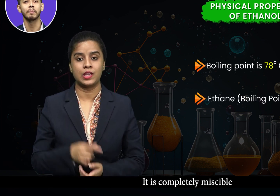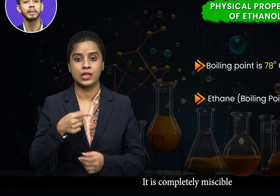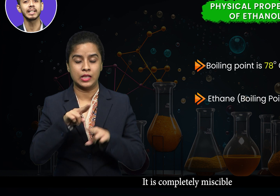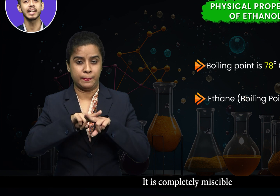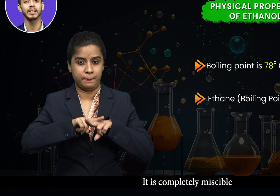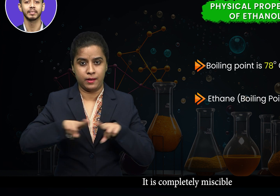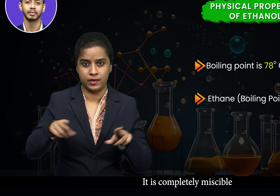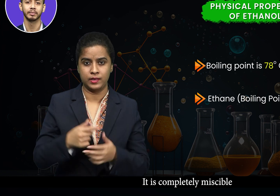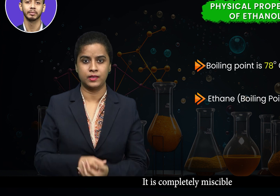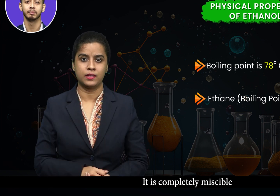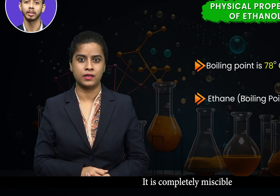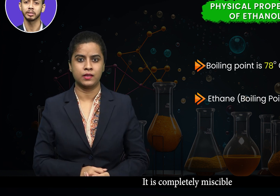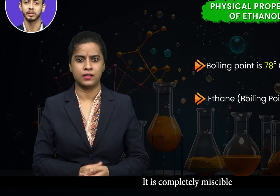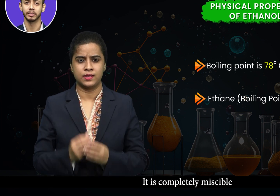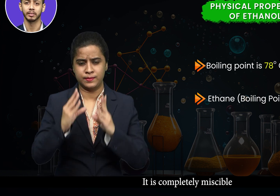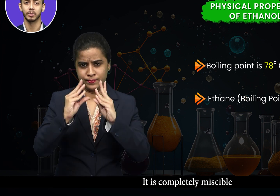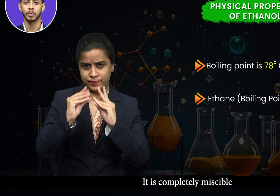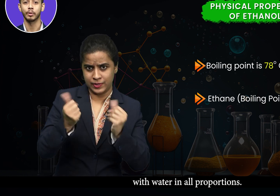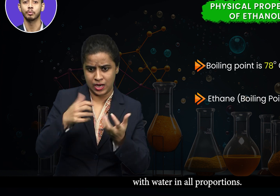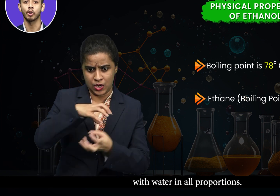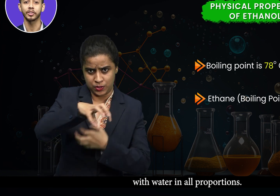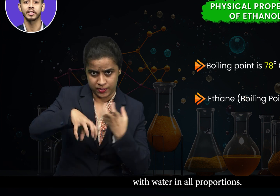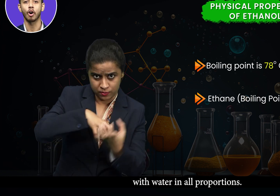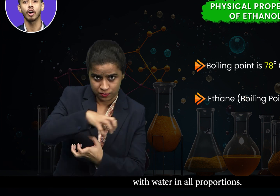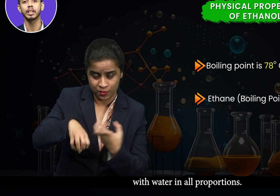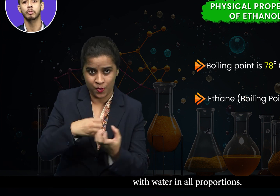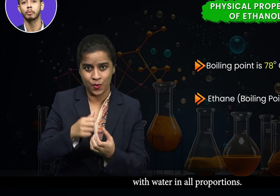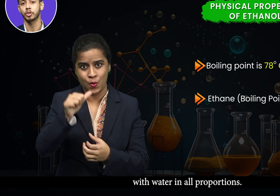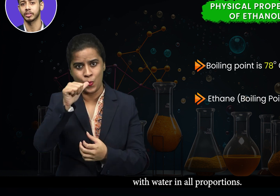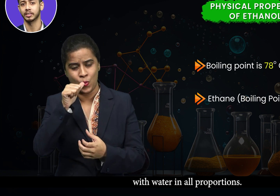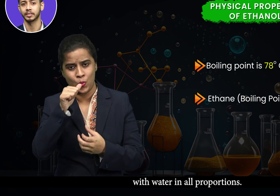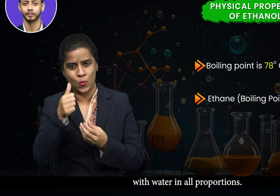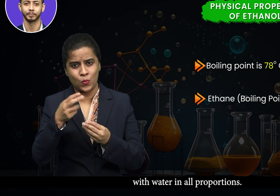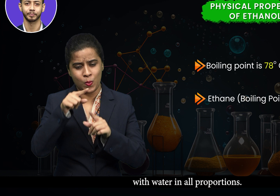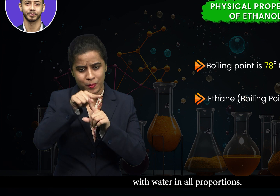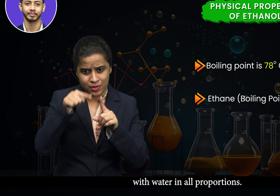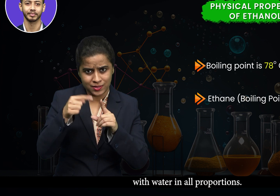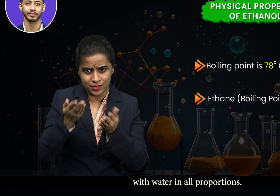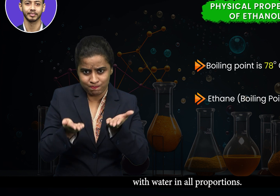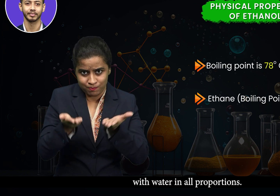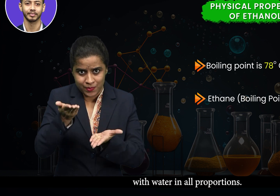It is completely miscible with water in all the proportions.